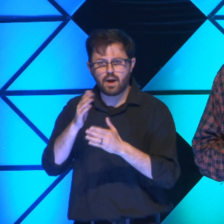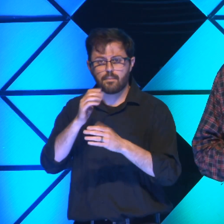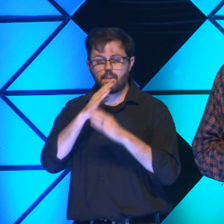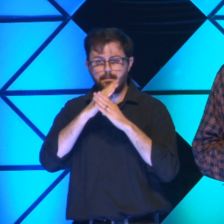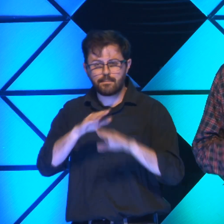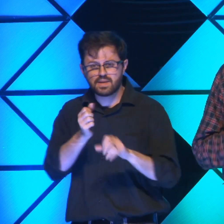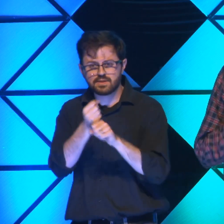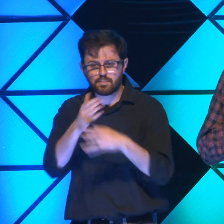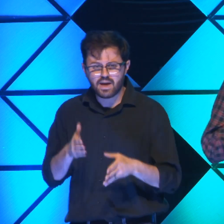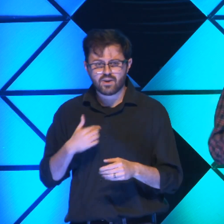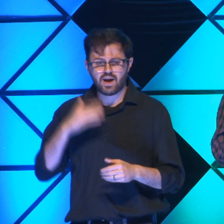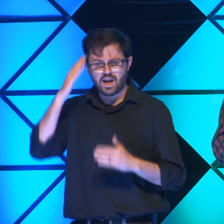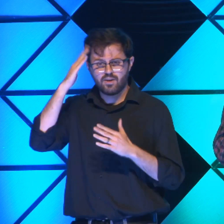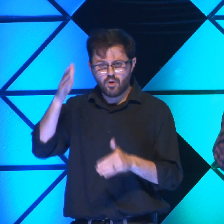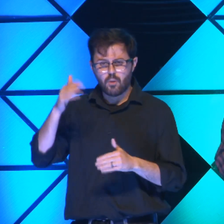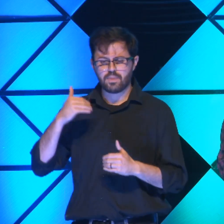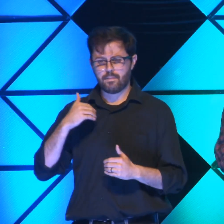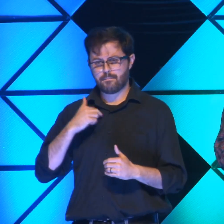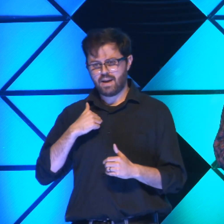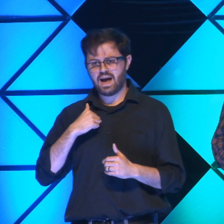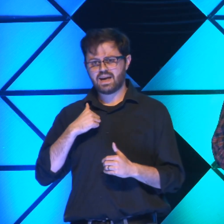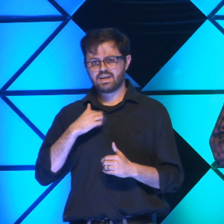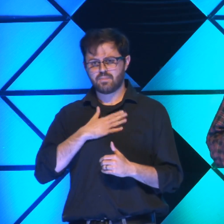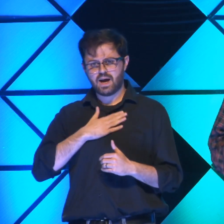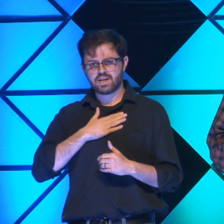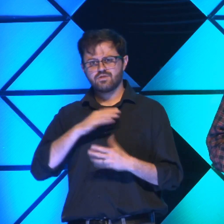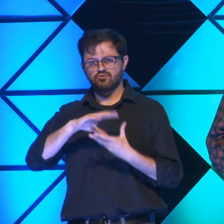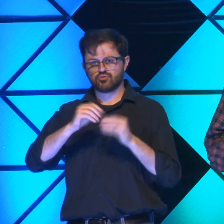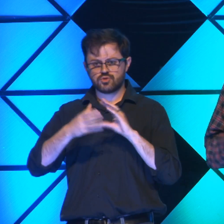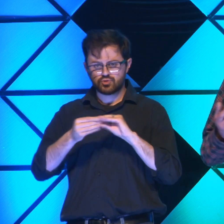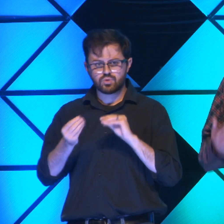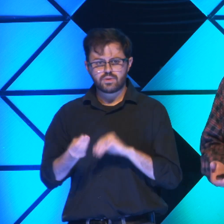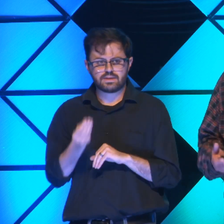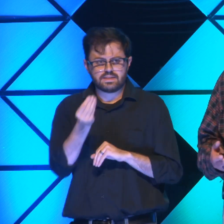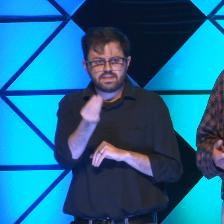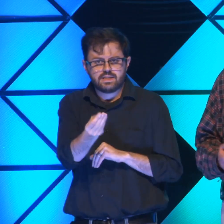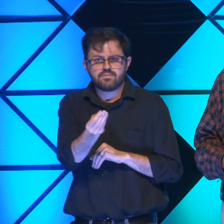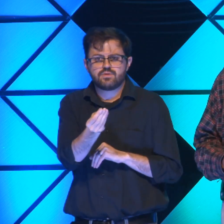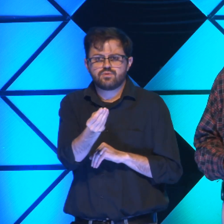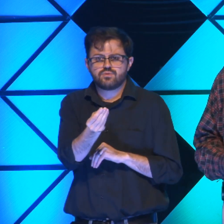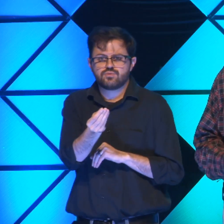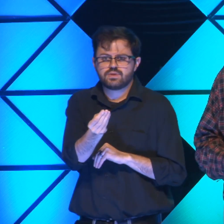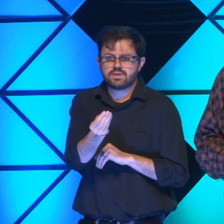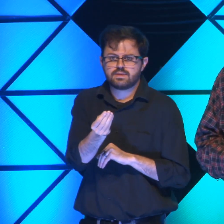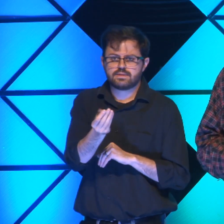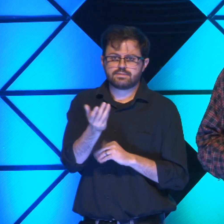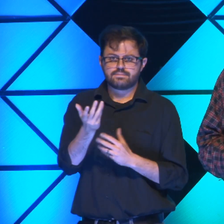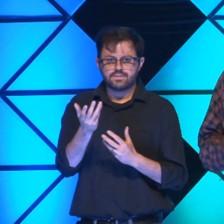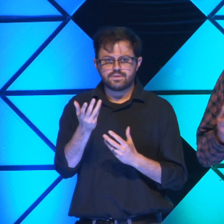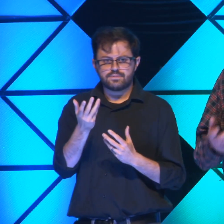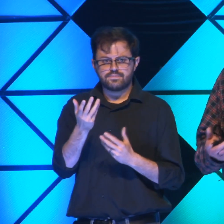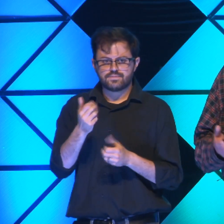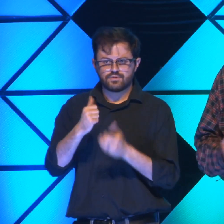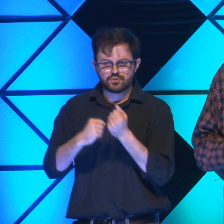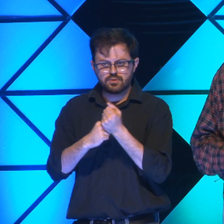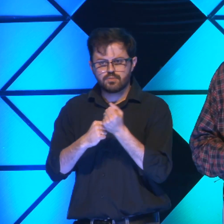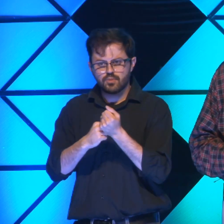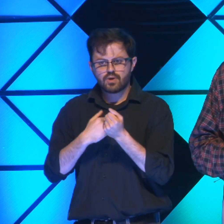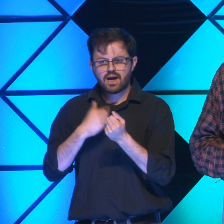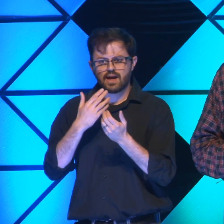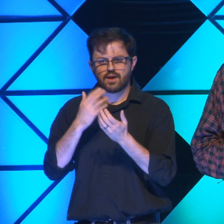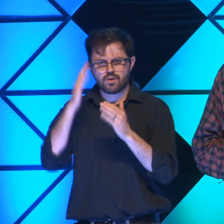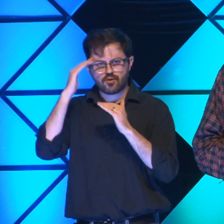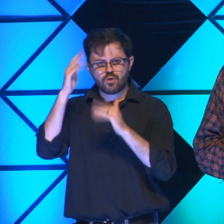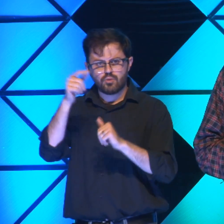some suggestions. I hope that you see that peacemaking can begin with being present on